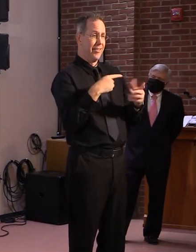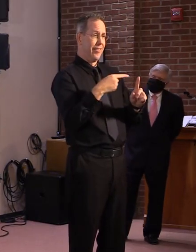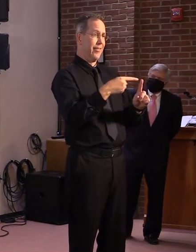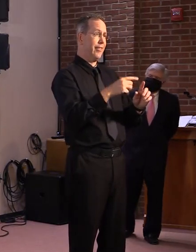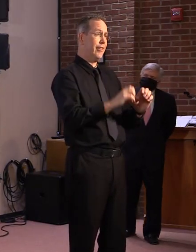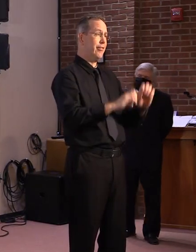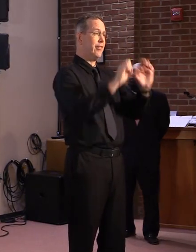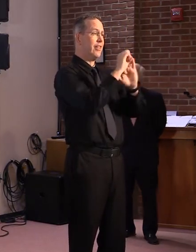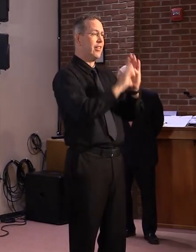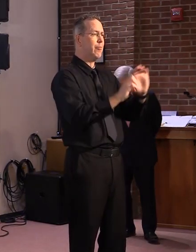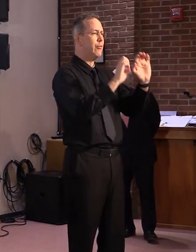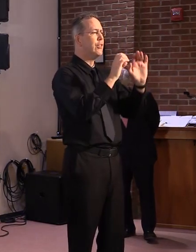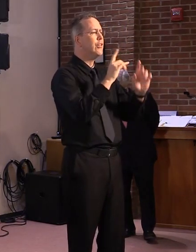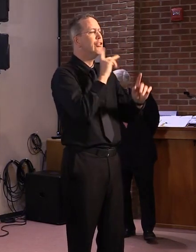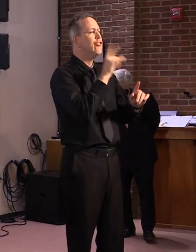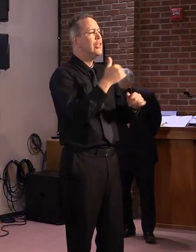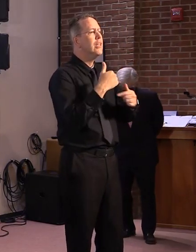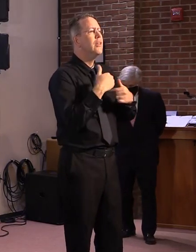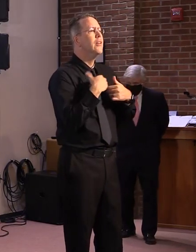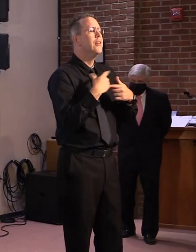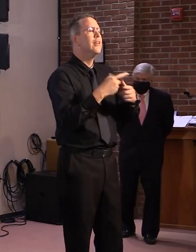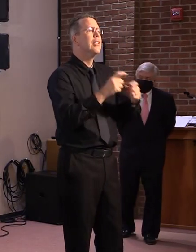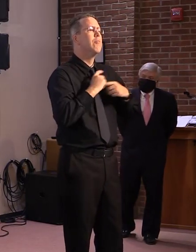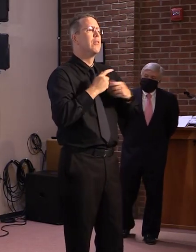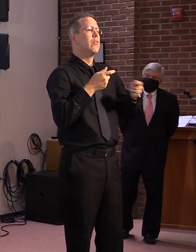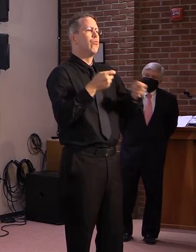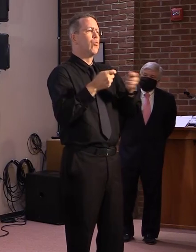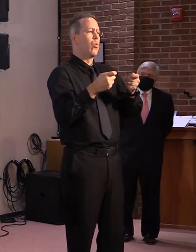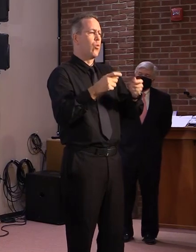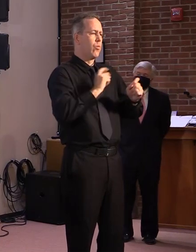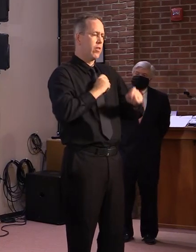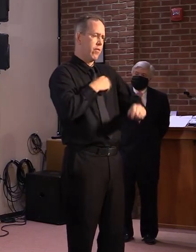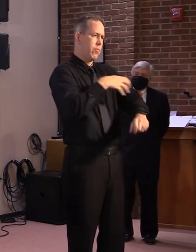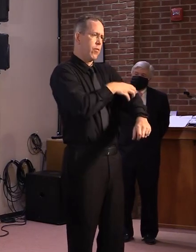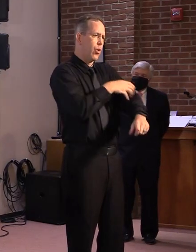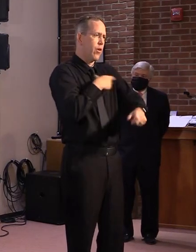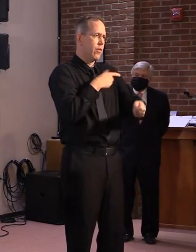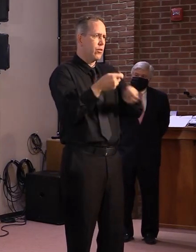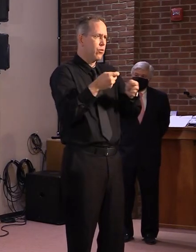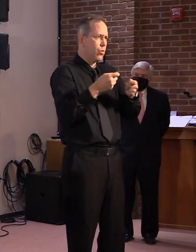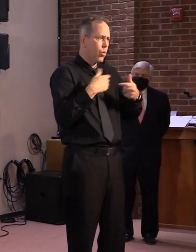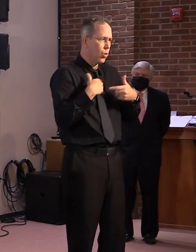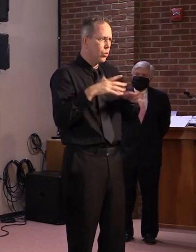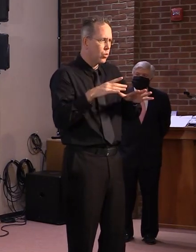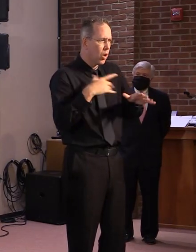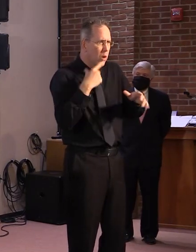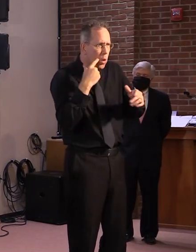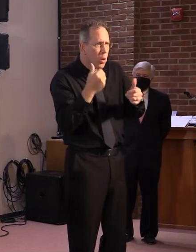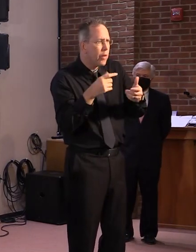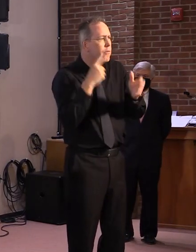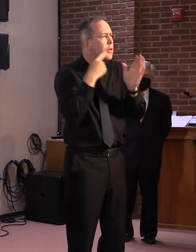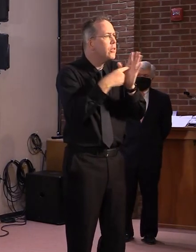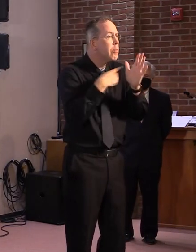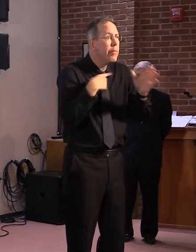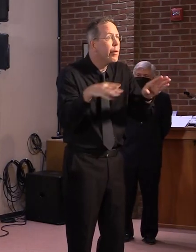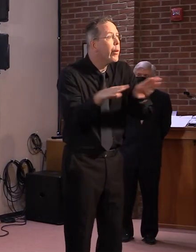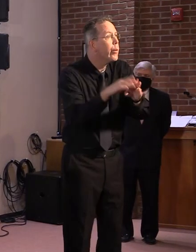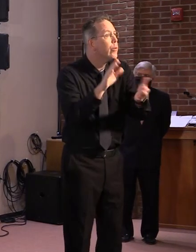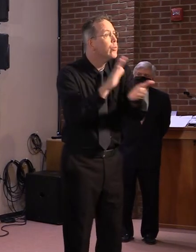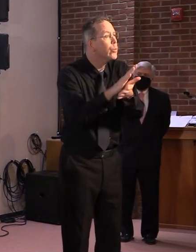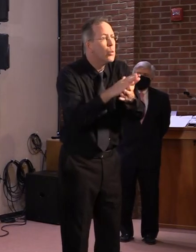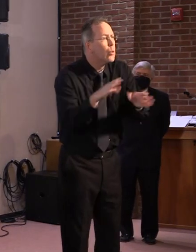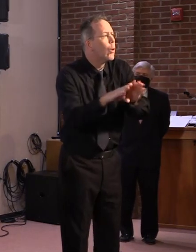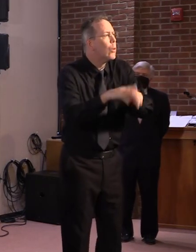we close schools, we close a lot of businesses, put restrictions on everything. A stay home, stay safe order was part of that as